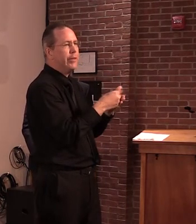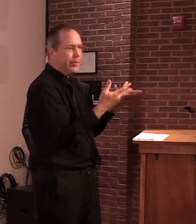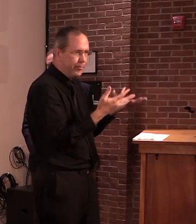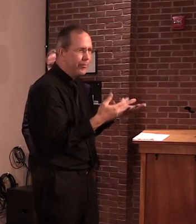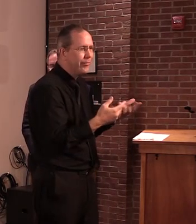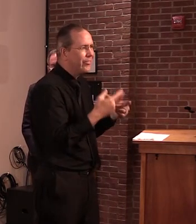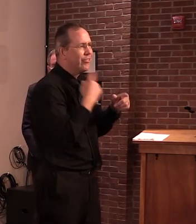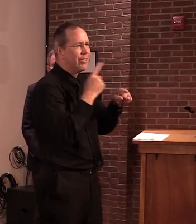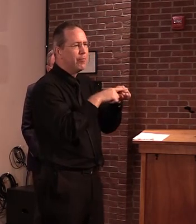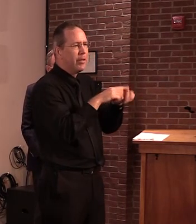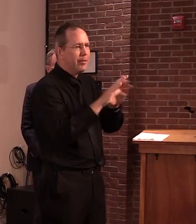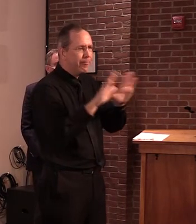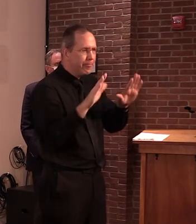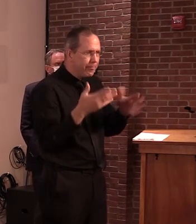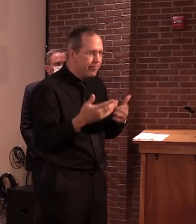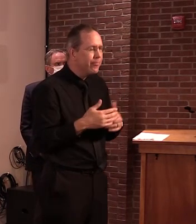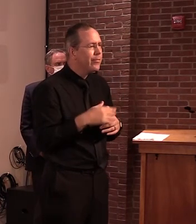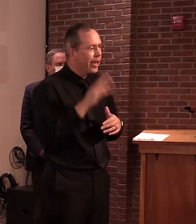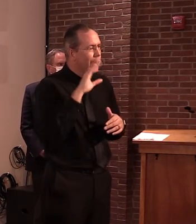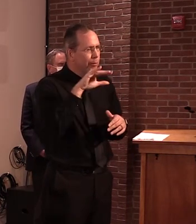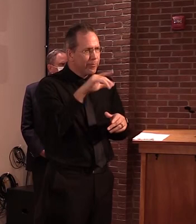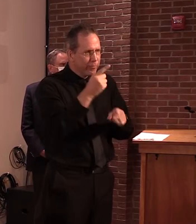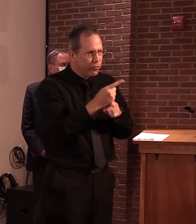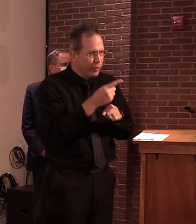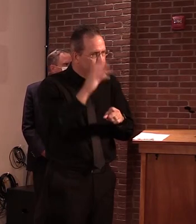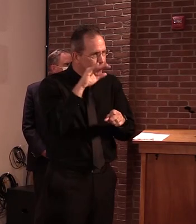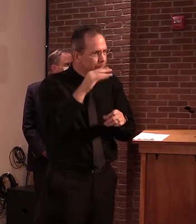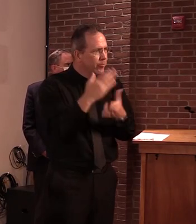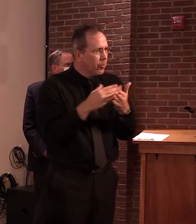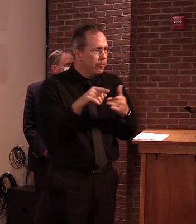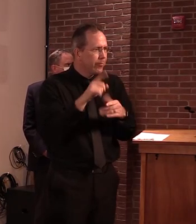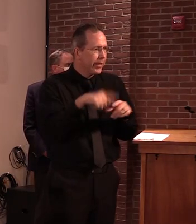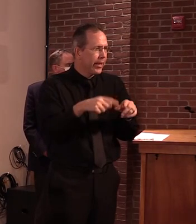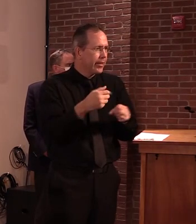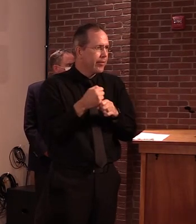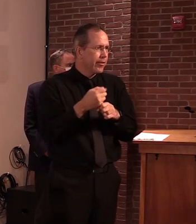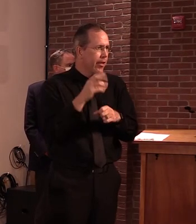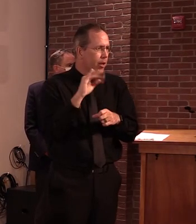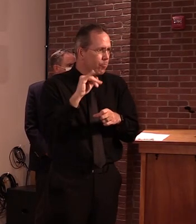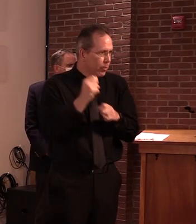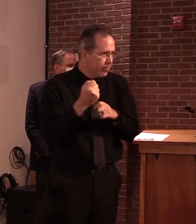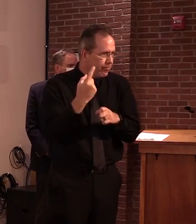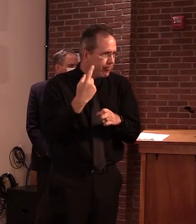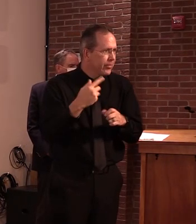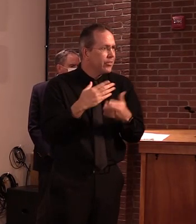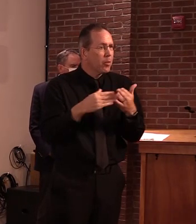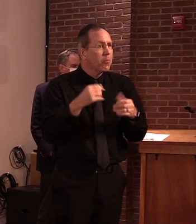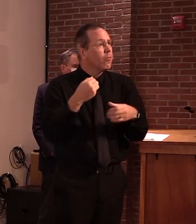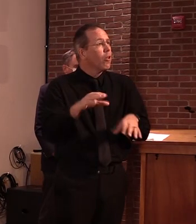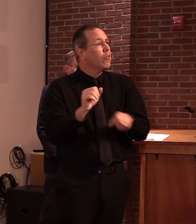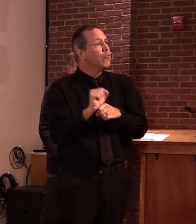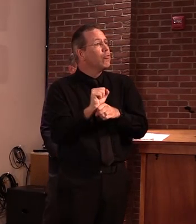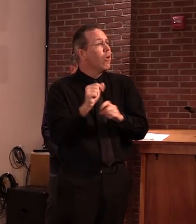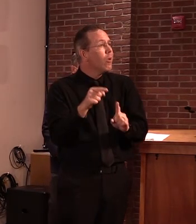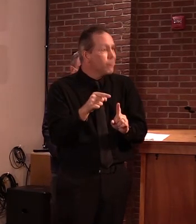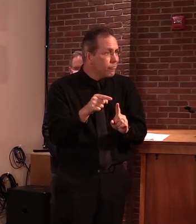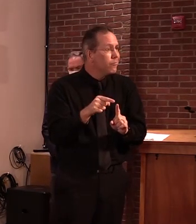are correct, Governor, they are likely either, if they have lost employment during a time when they